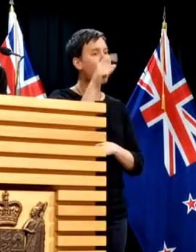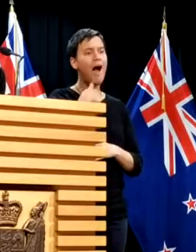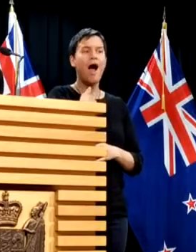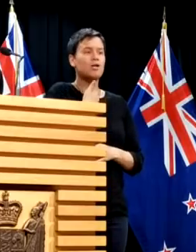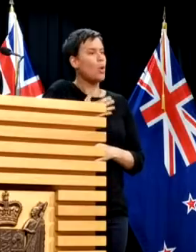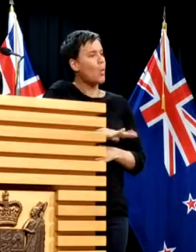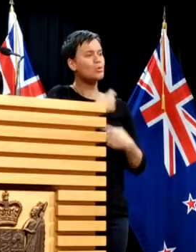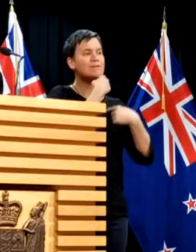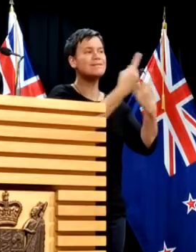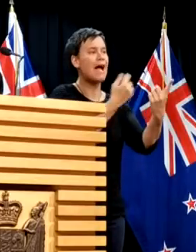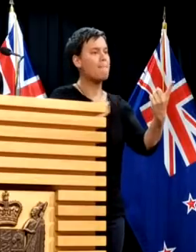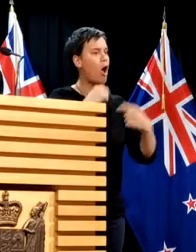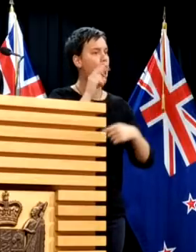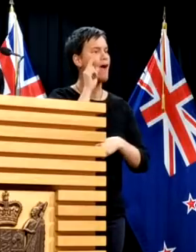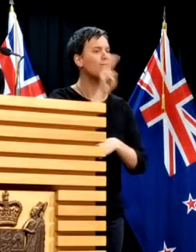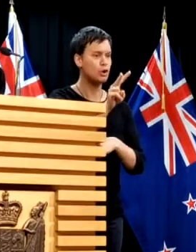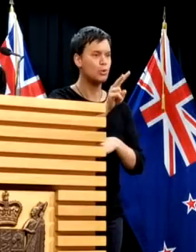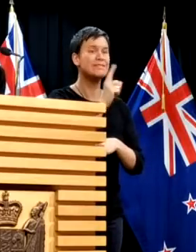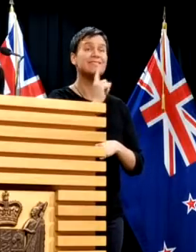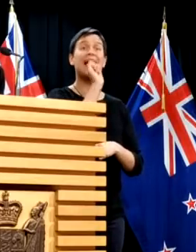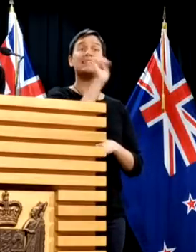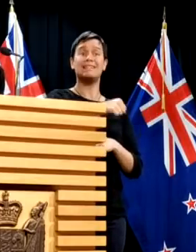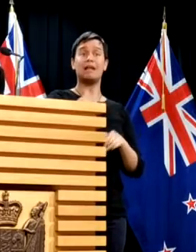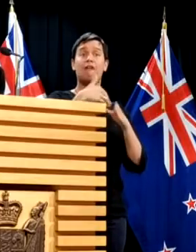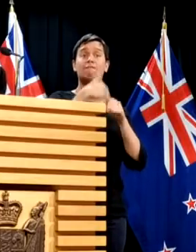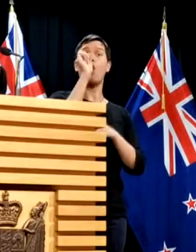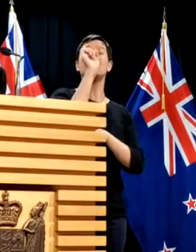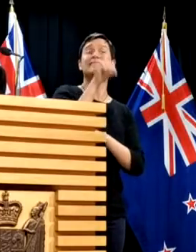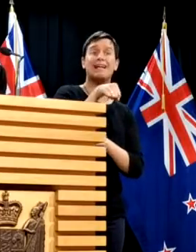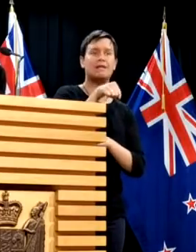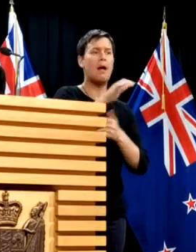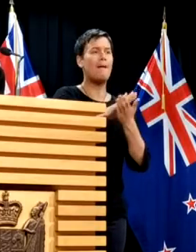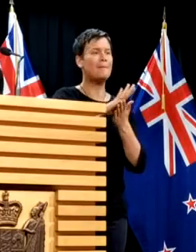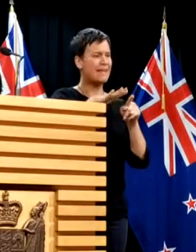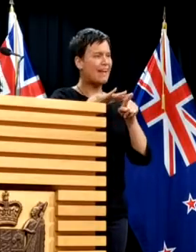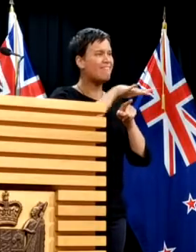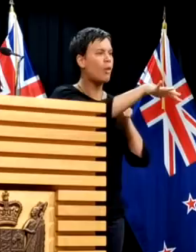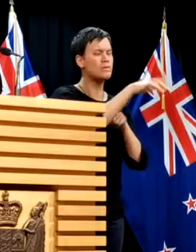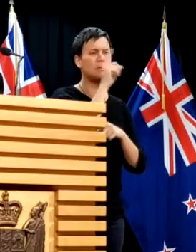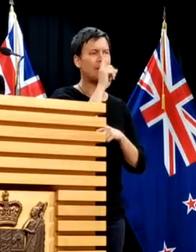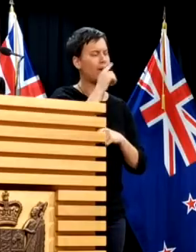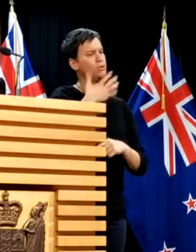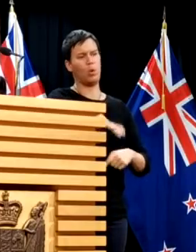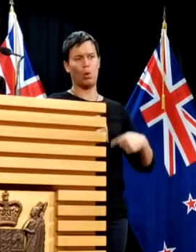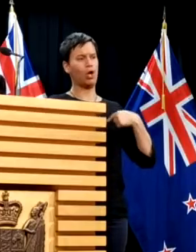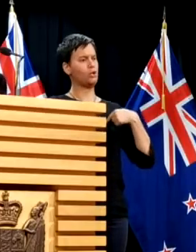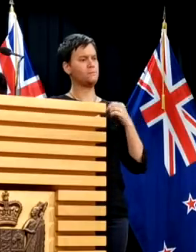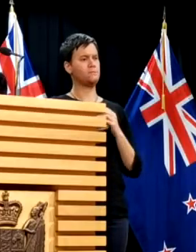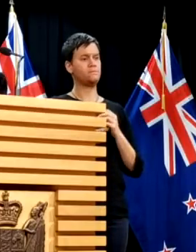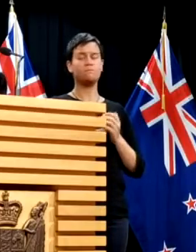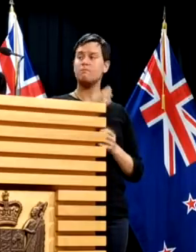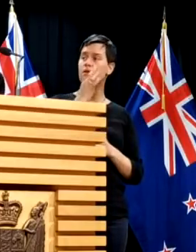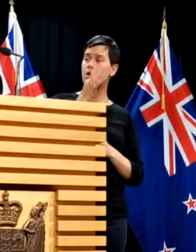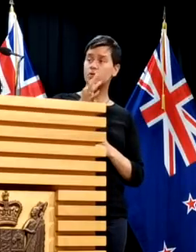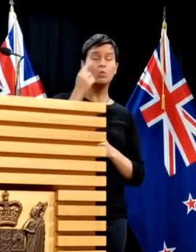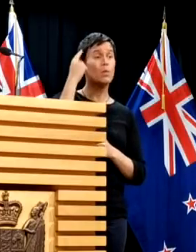view. That was something I set out, I think, as early as the beginning of the year, and I stuck to it. Do you believe that cannabis should have been legalised? Why not